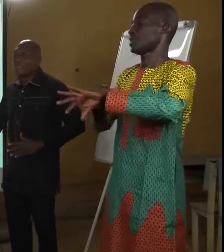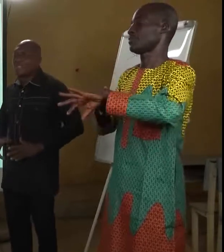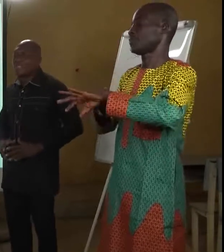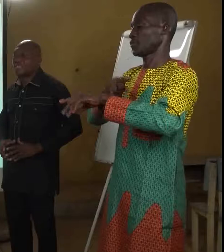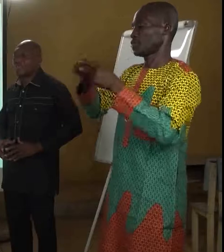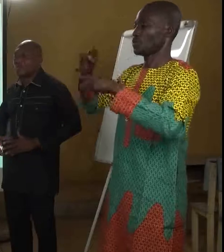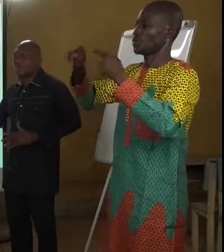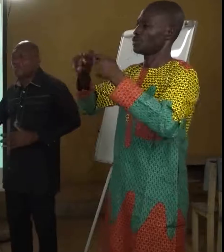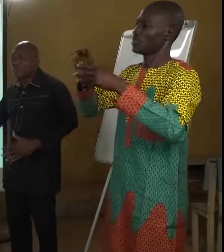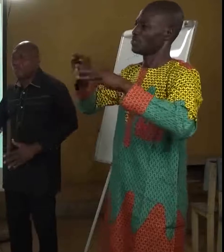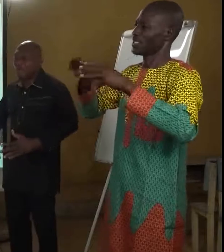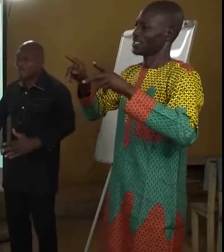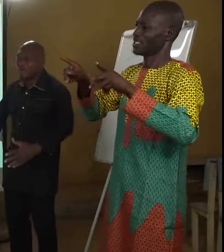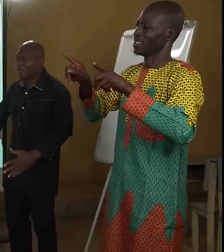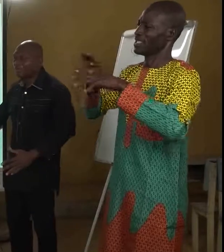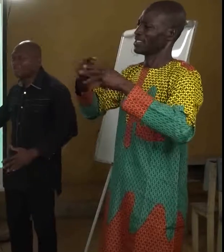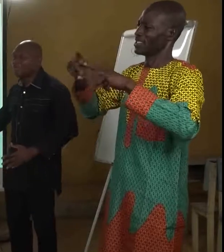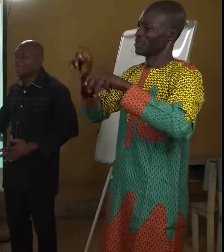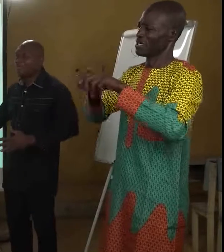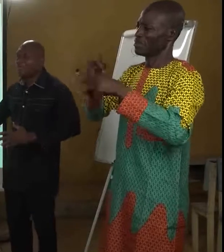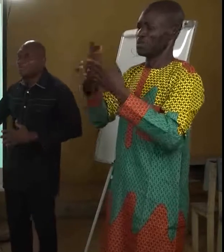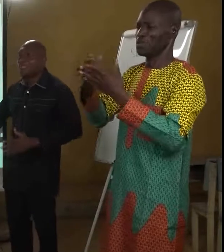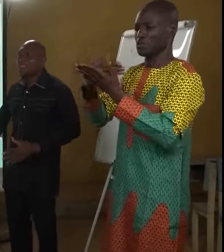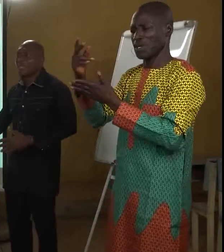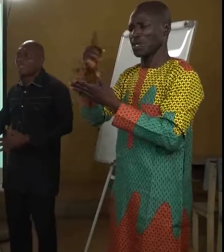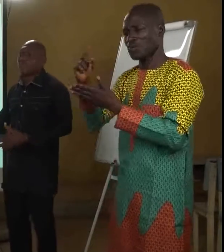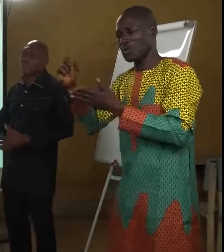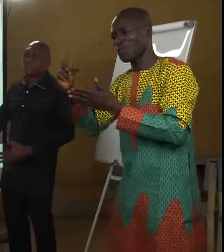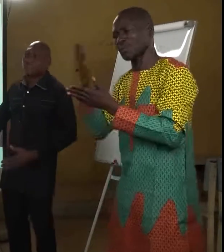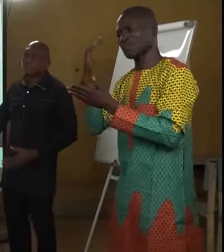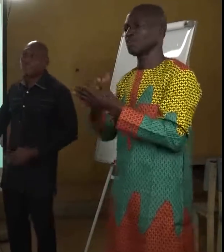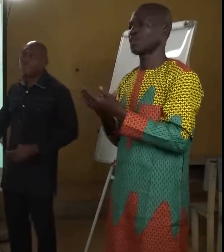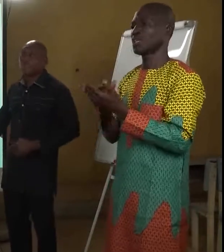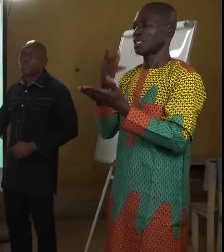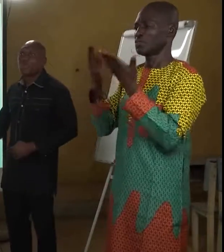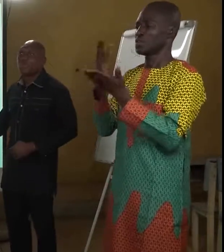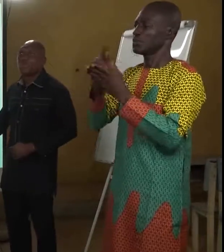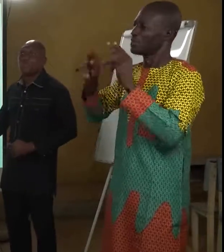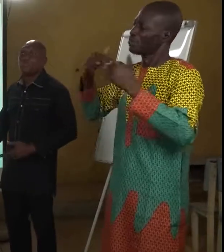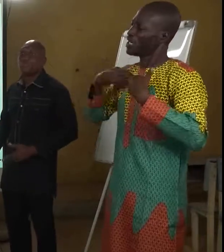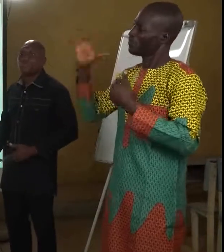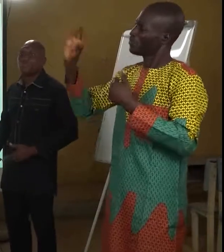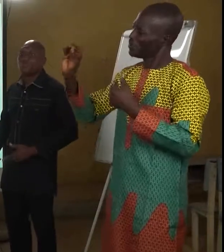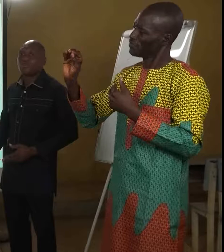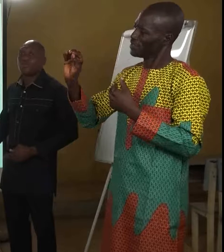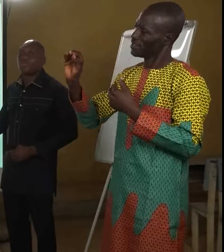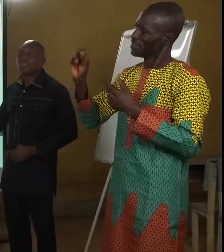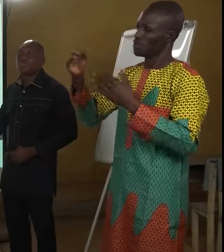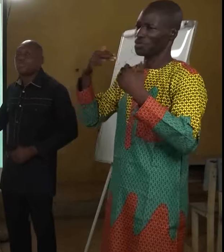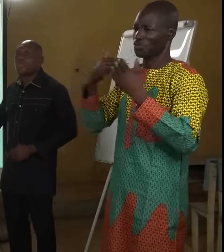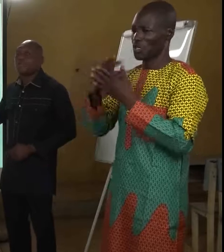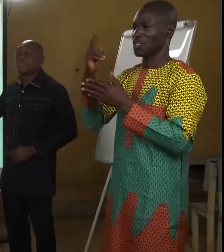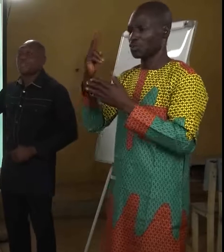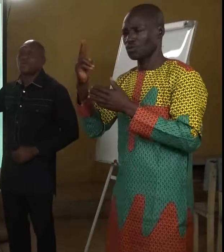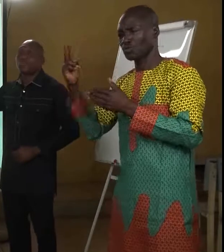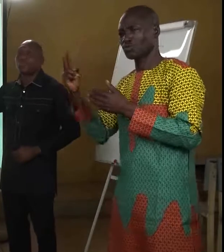we go to the market at the same time, because we are buying one crate of egg, the people selling may have about 50 crates of egg. But now we are now buying two crates of egg, which means